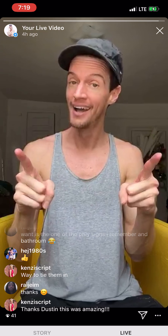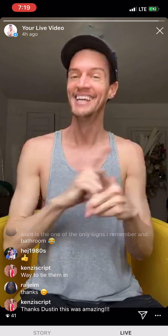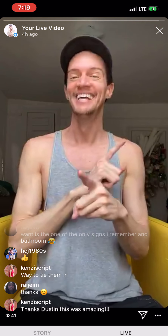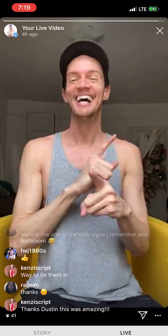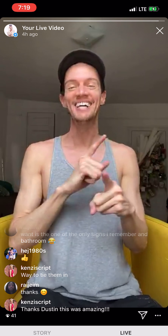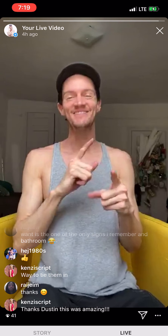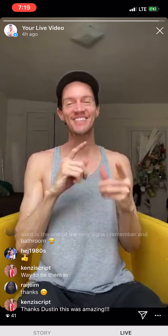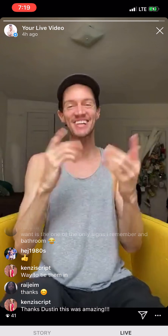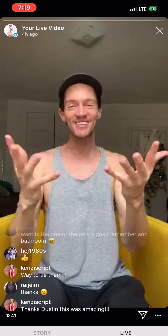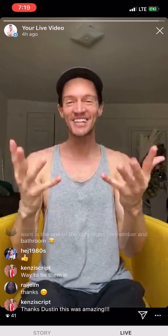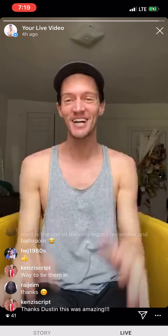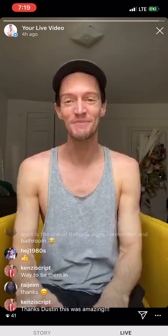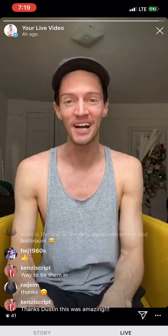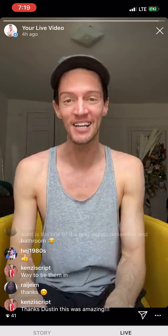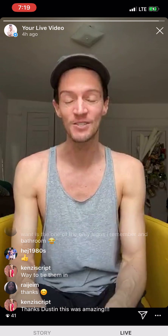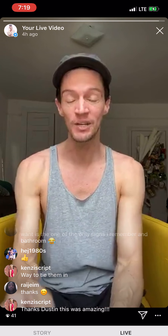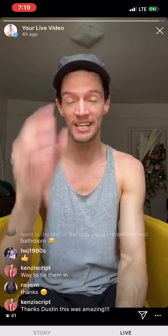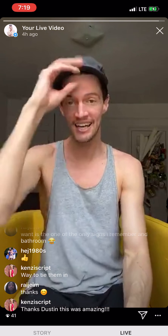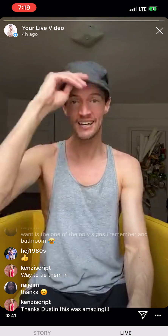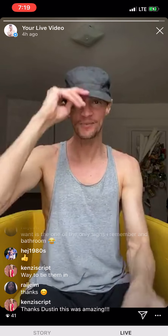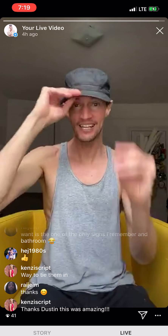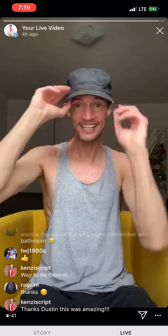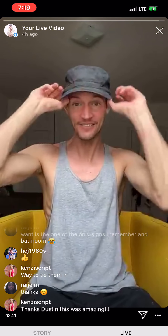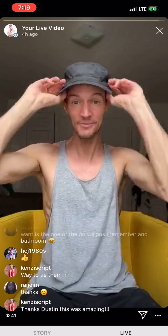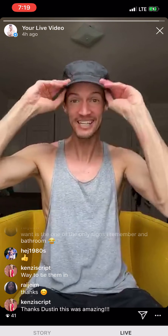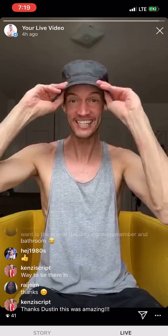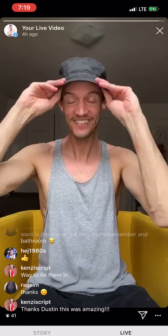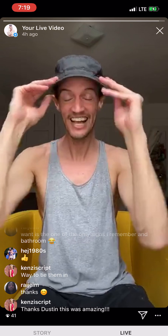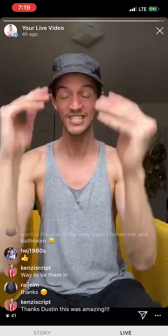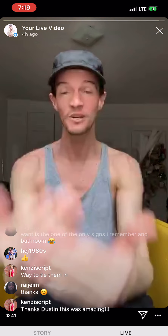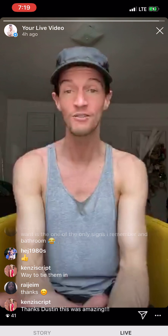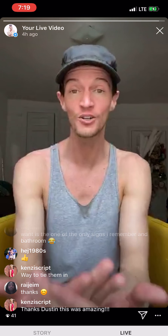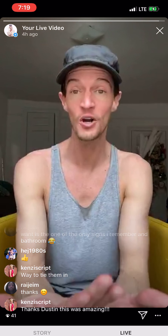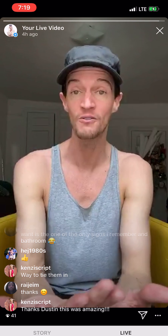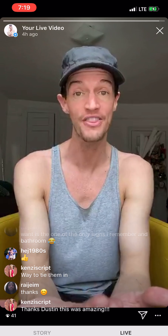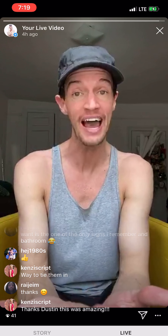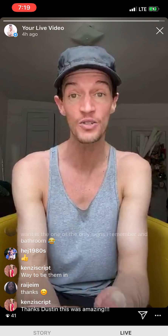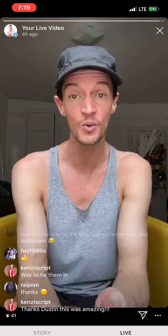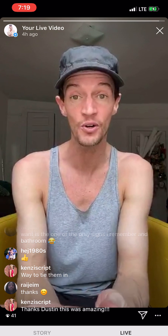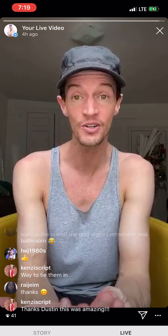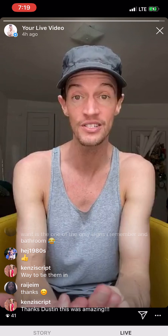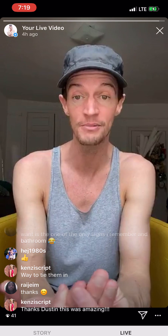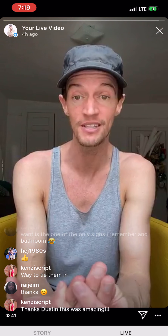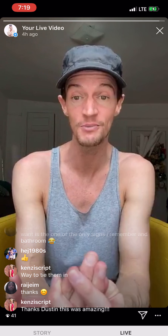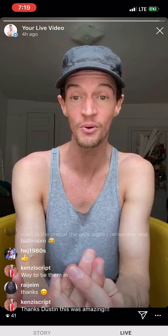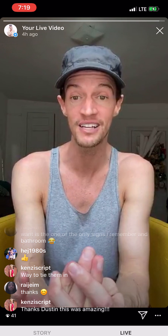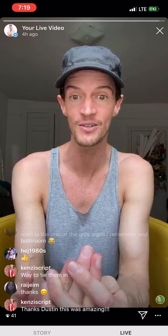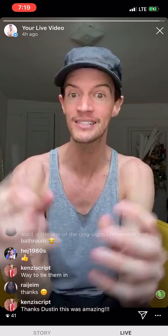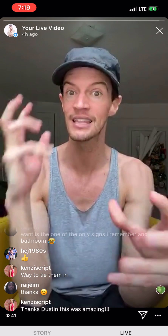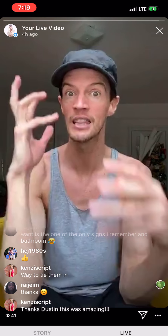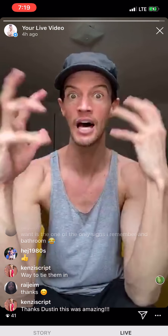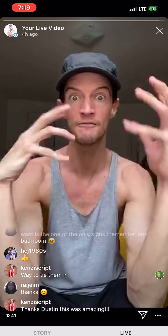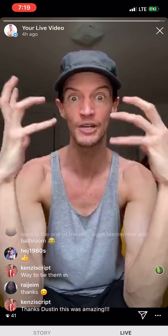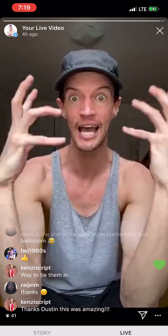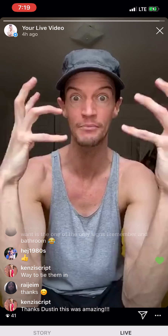Hello. Um, great job you guys. We, uh, I was telling at the very beginning of class that we have learned over a thousand words up to this point. So that's a lot of vocabulary.